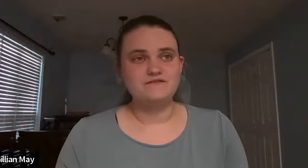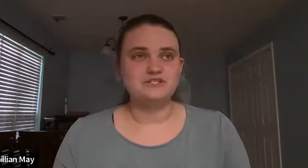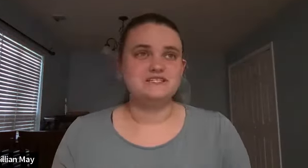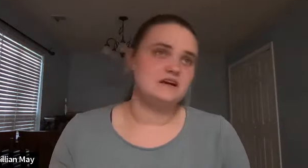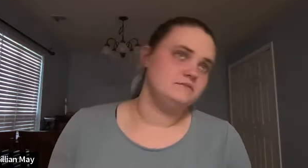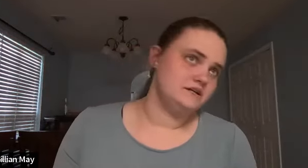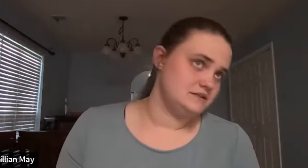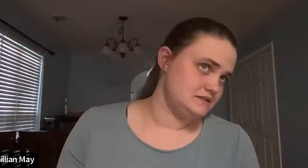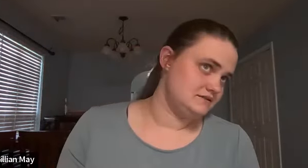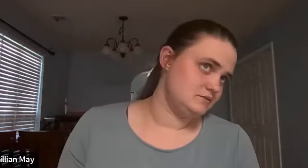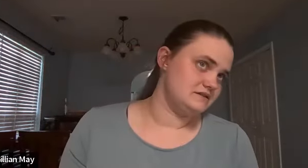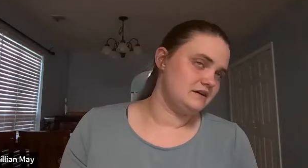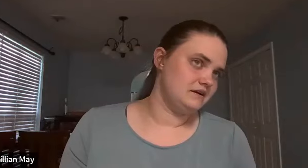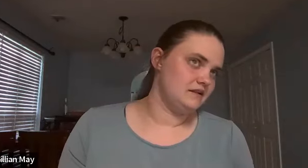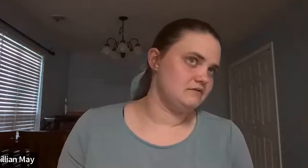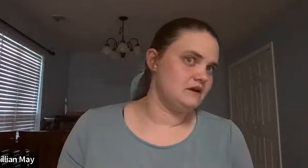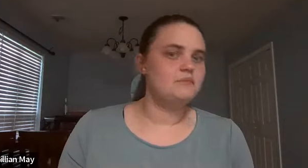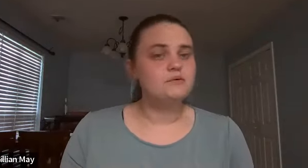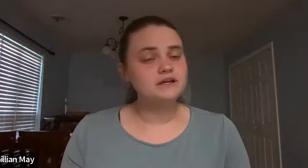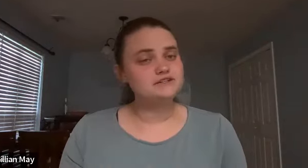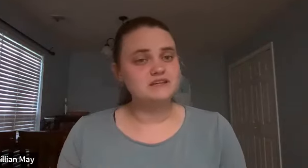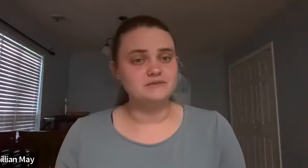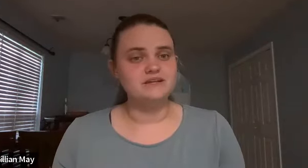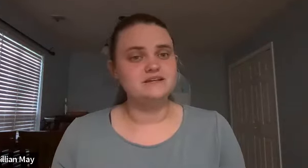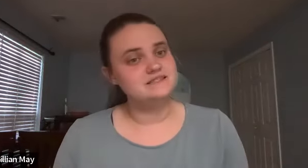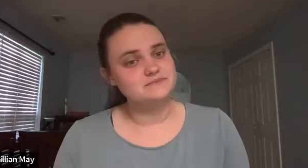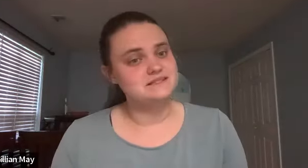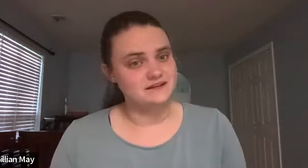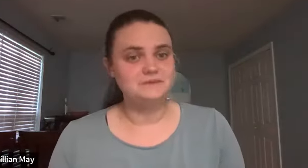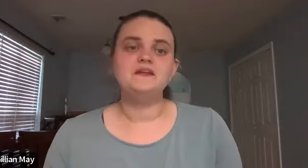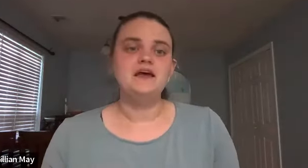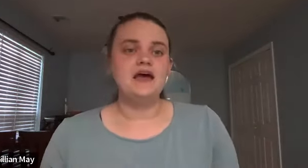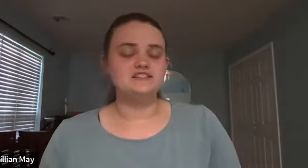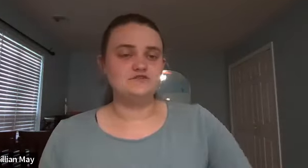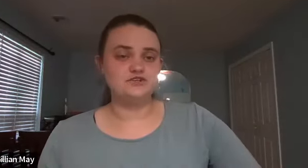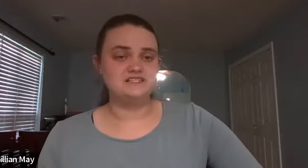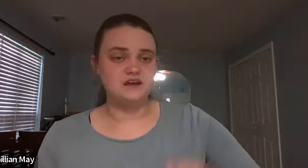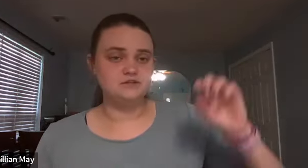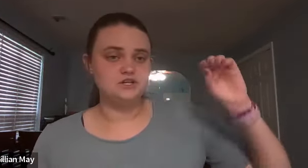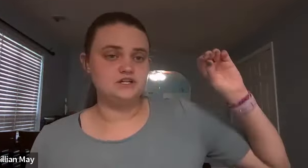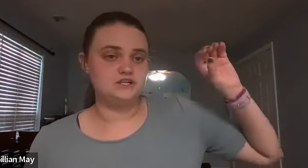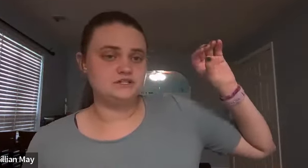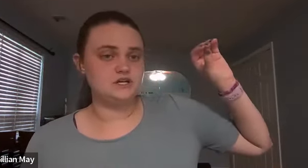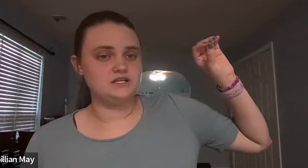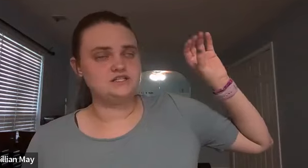for sun, because it's kind of cloudy right now, but we're going to do sun because it's been sunny. And so for sun, what you're going to do is you're going to